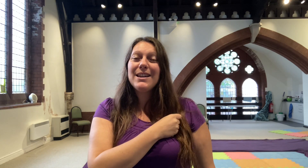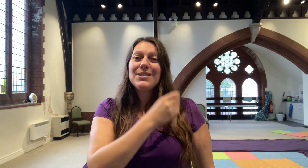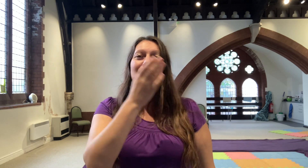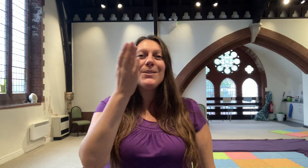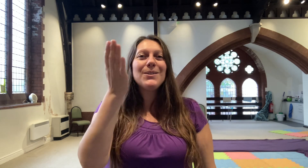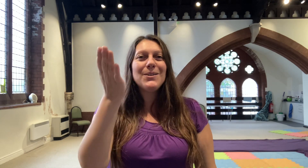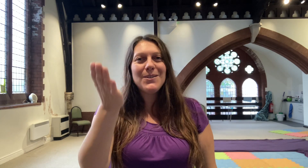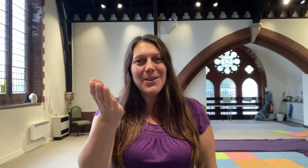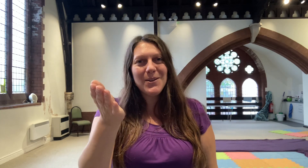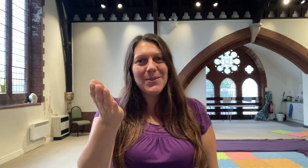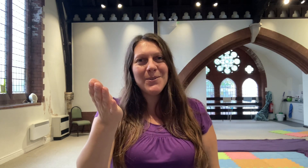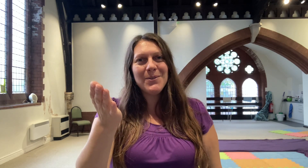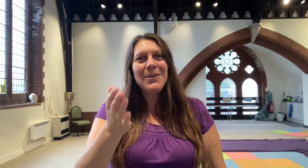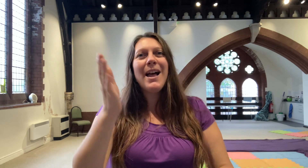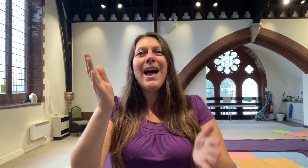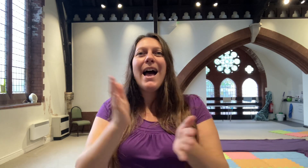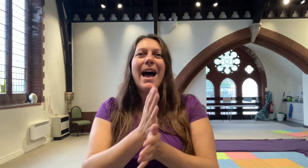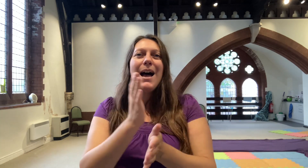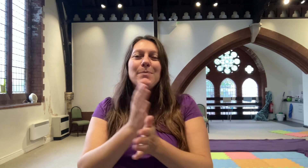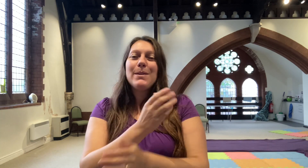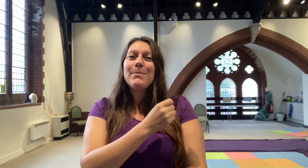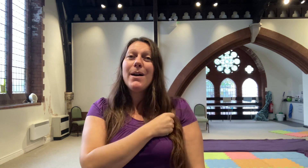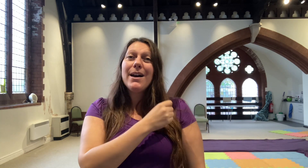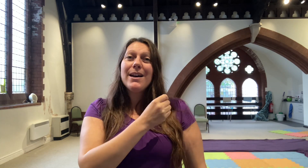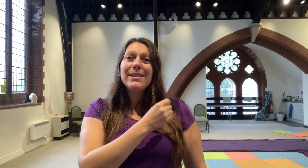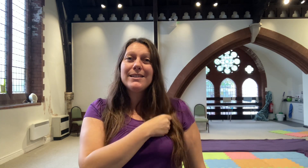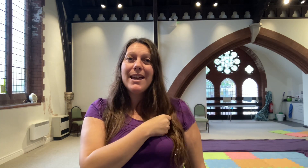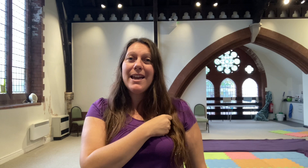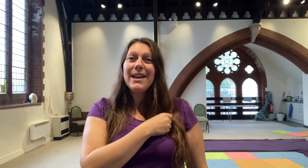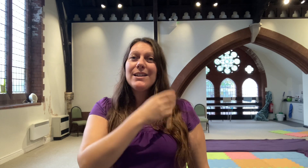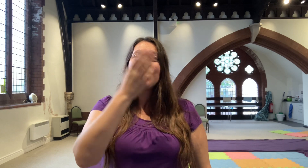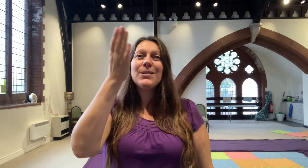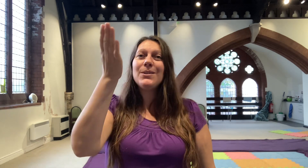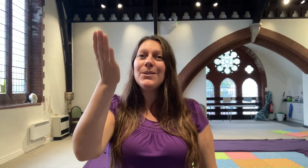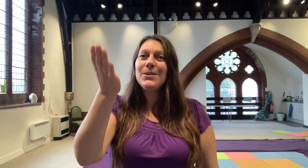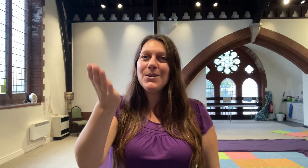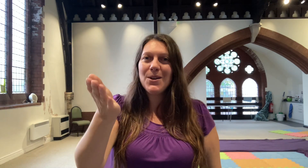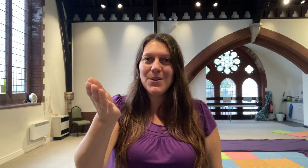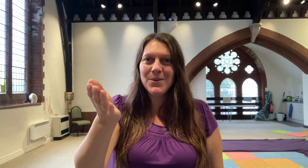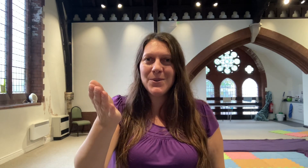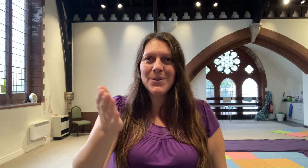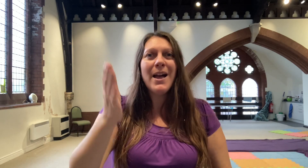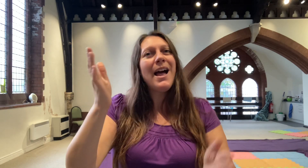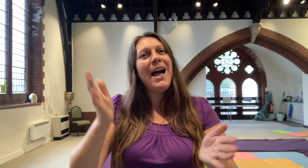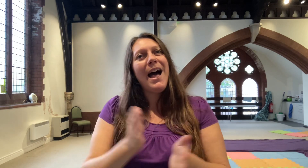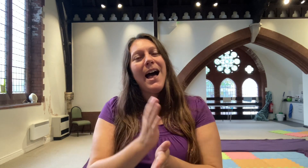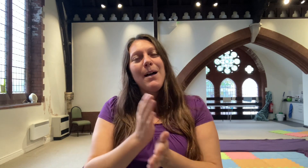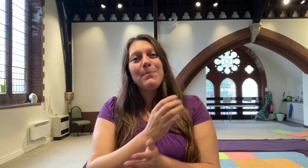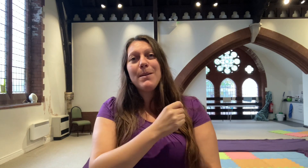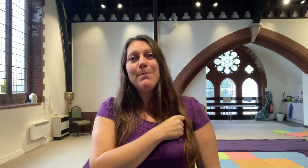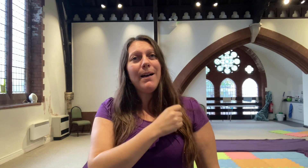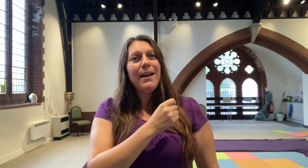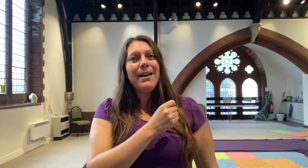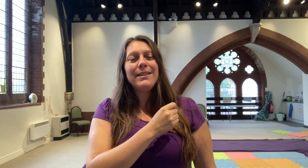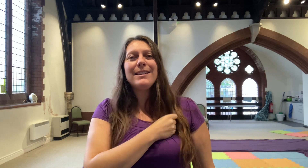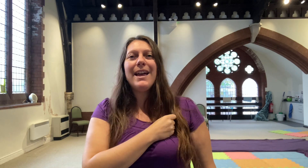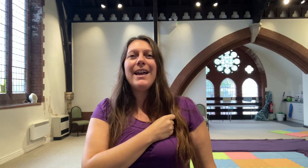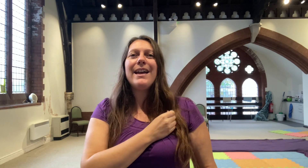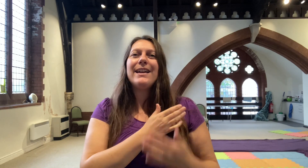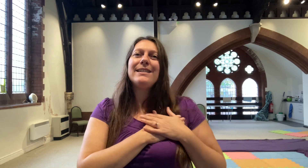to you. Happy birthday to you. Happy birthday,